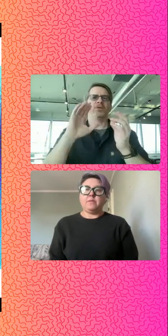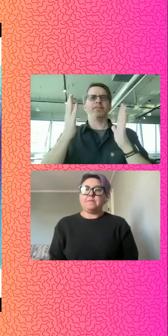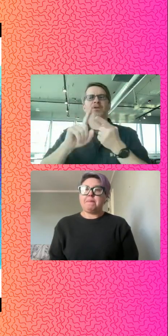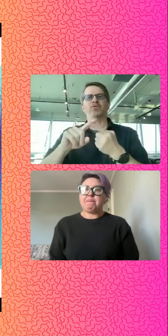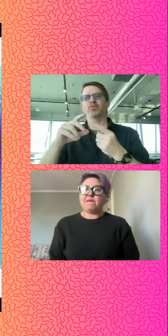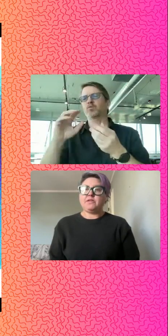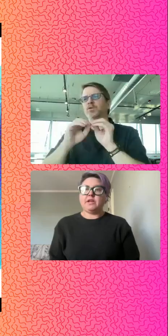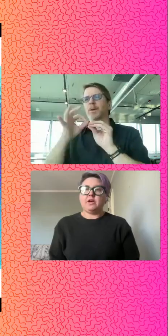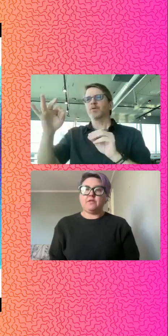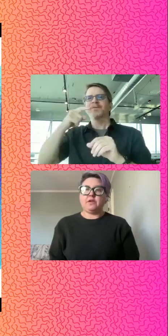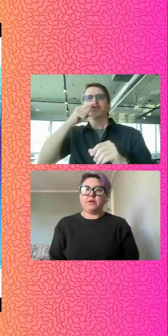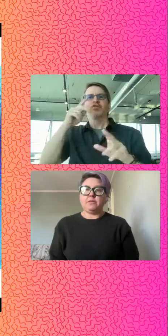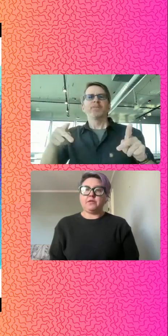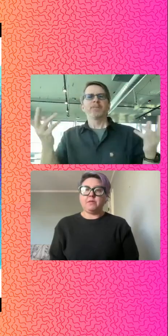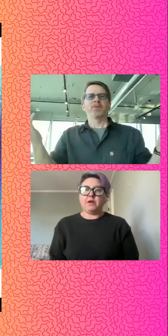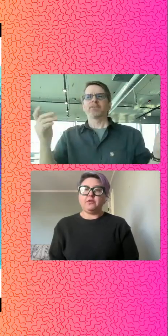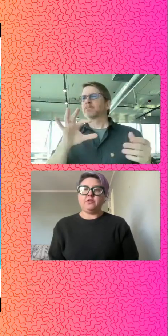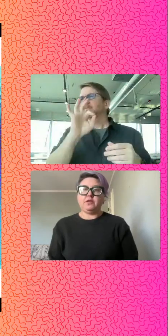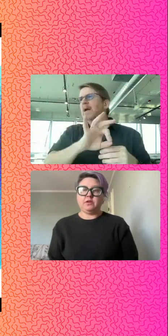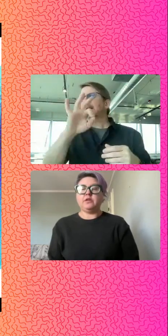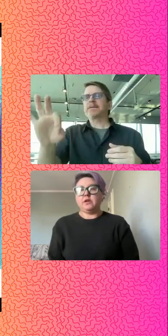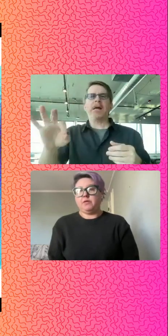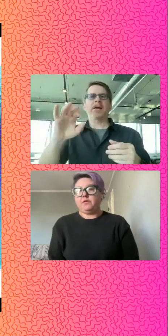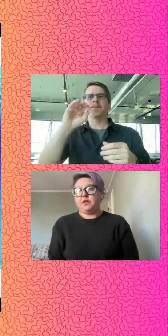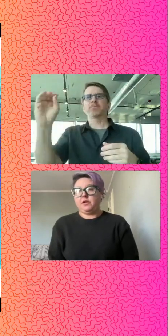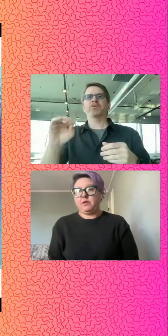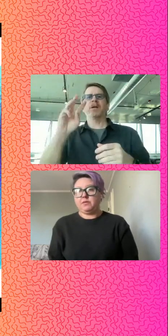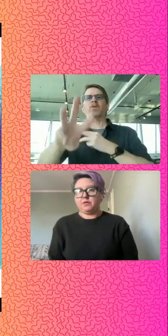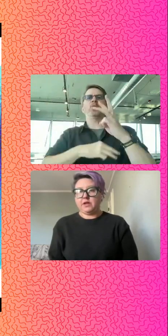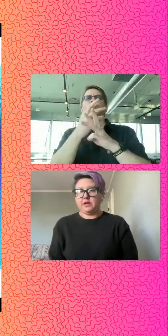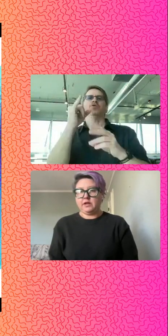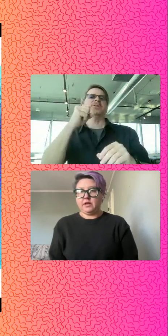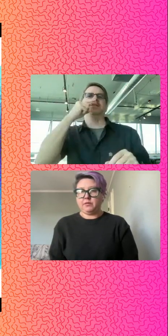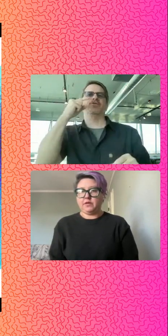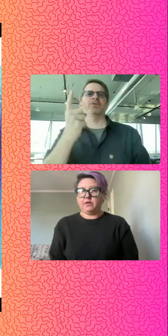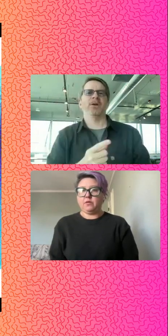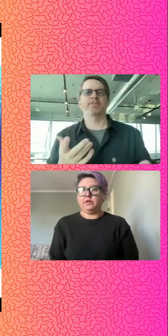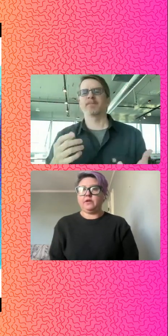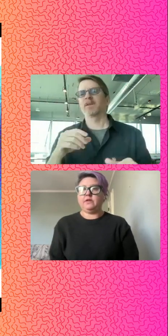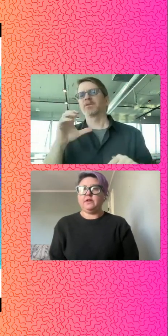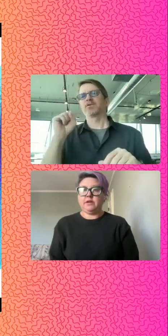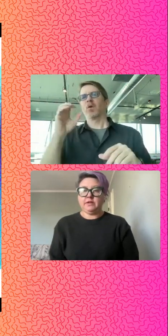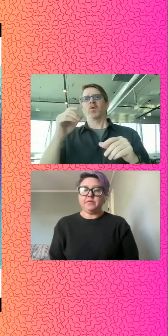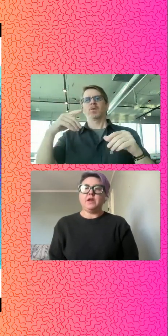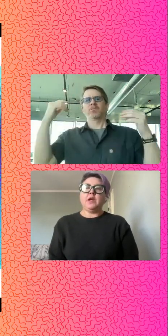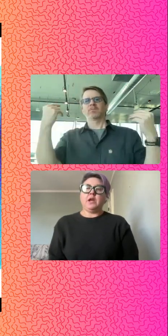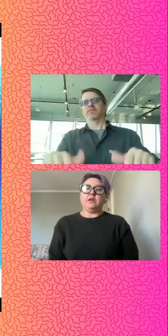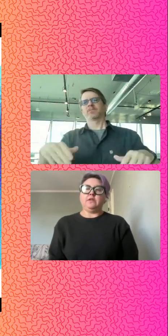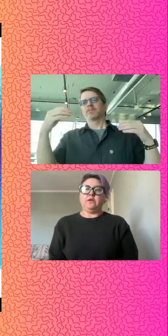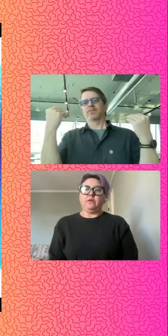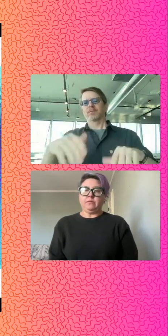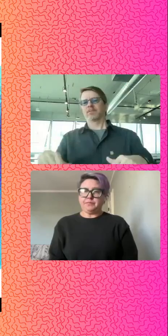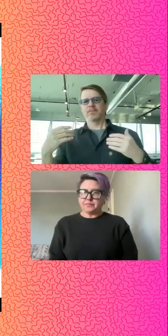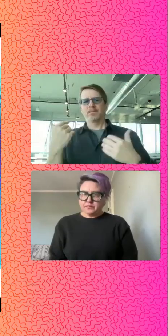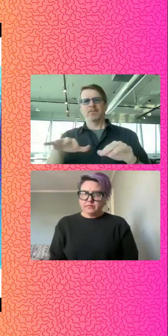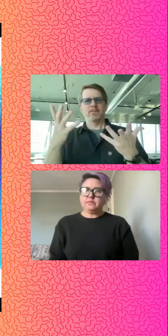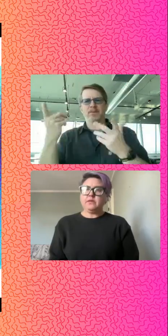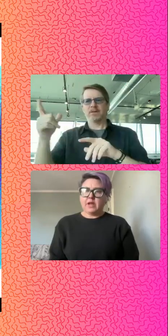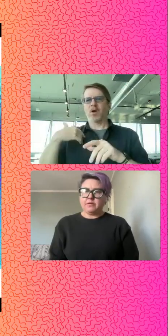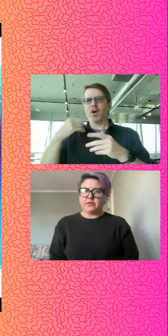necessarily taking off in numbers compared to the number of hearing people, right? 99% of the world is hearing. And